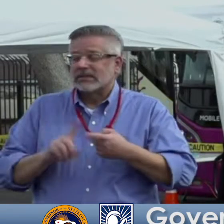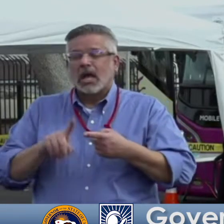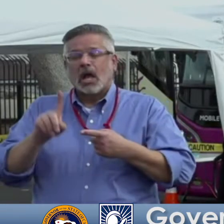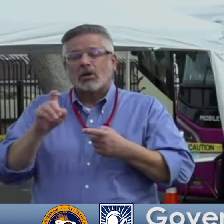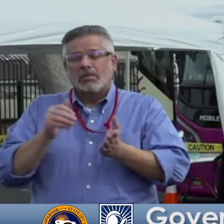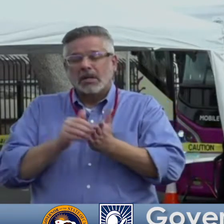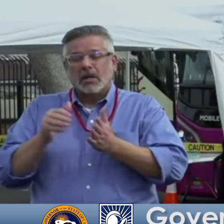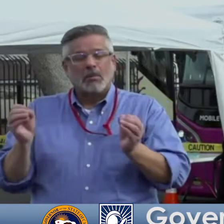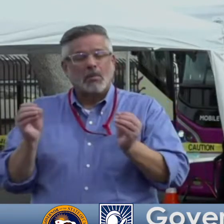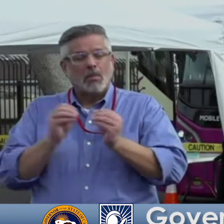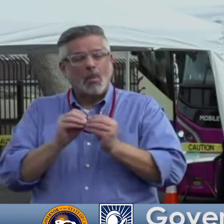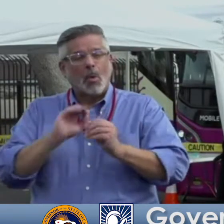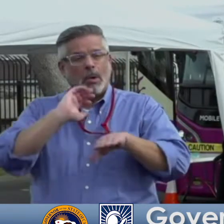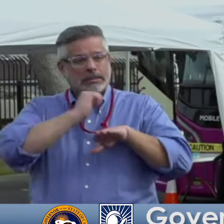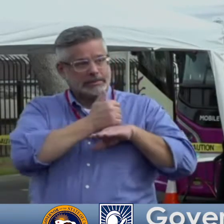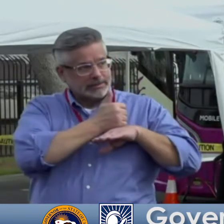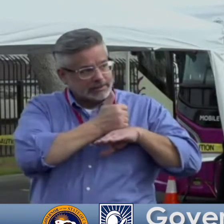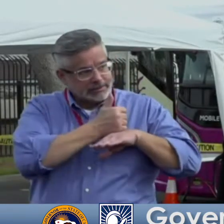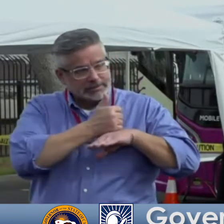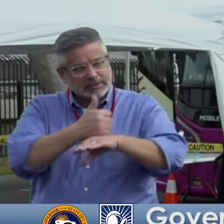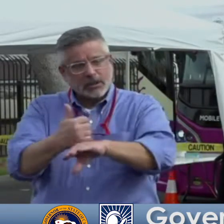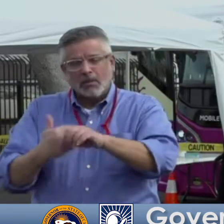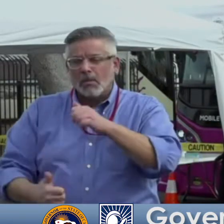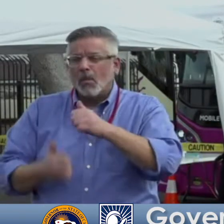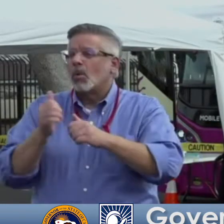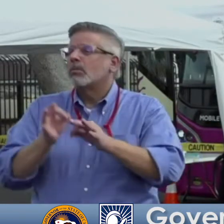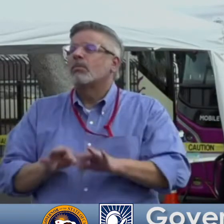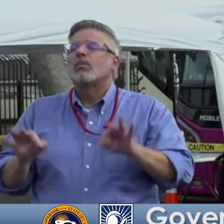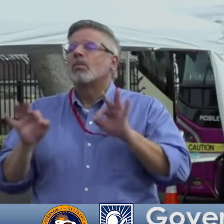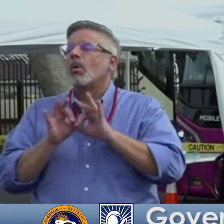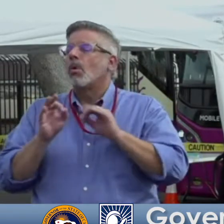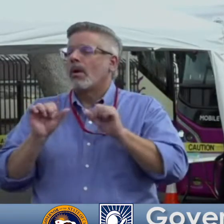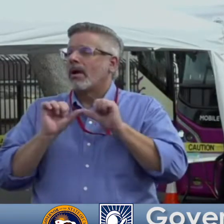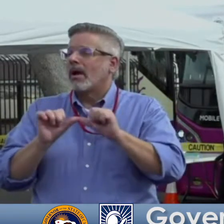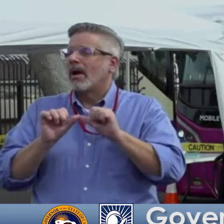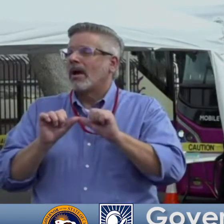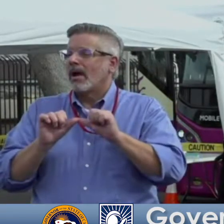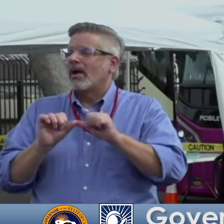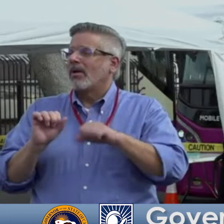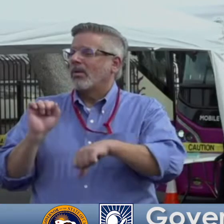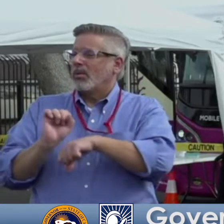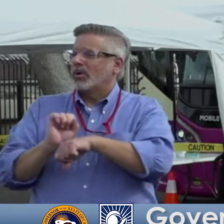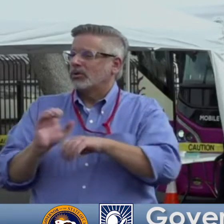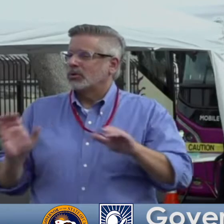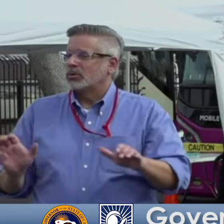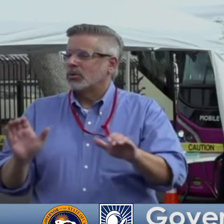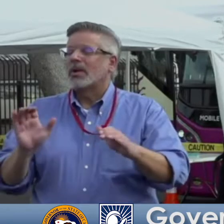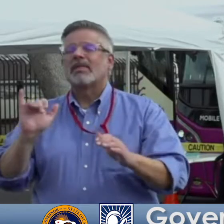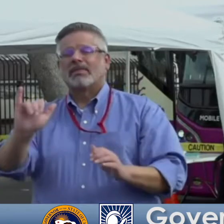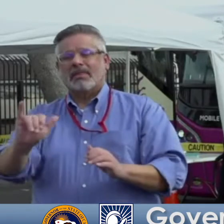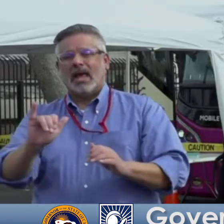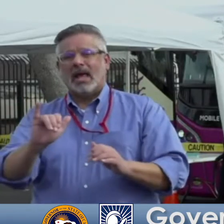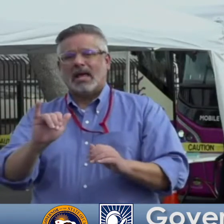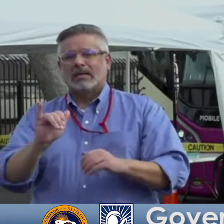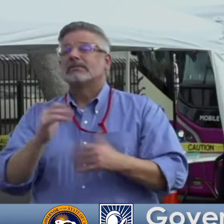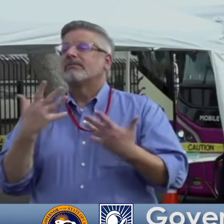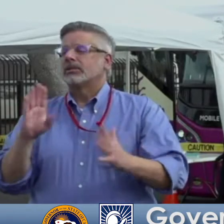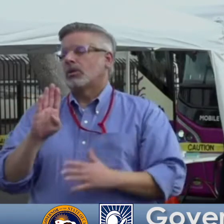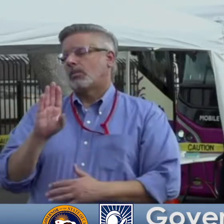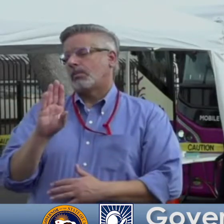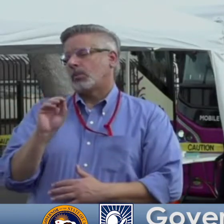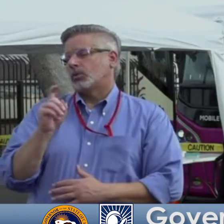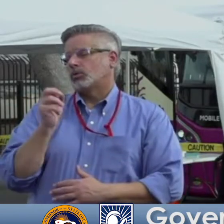more for more sites to do the most important thing we continue to have work to do, and that's get boosted and